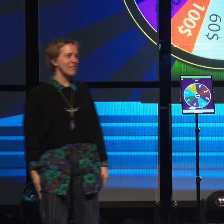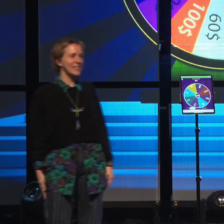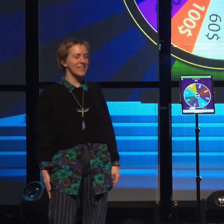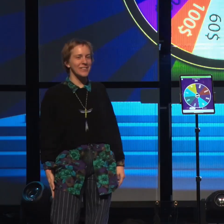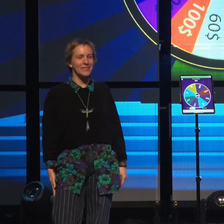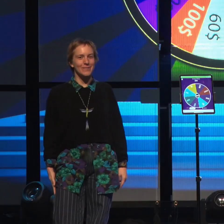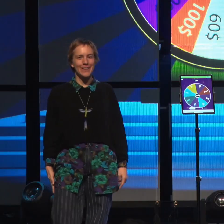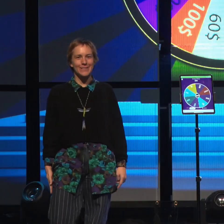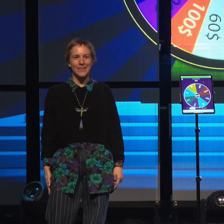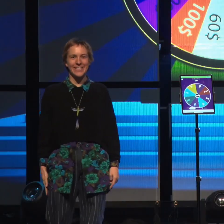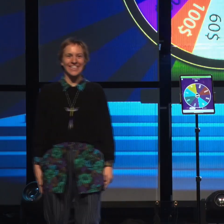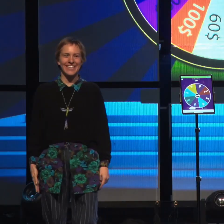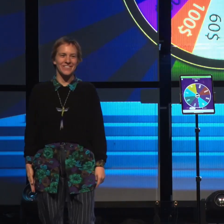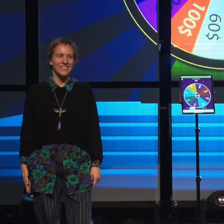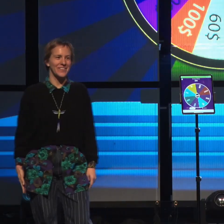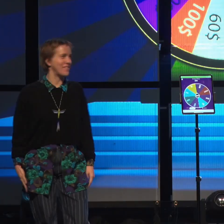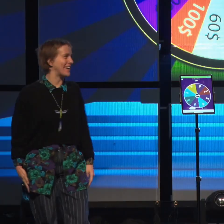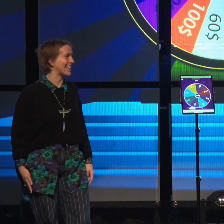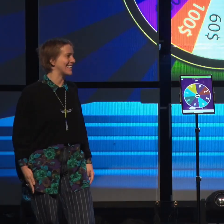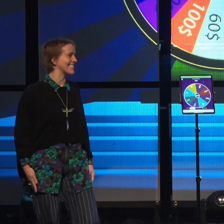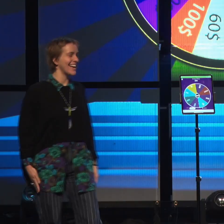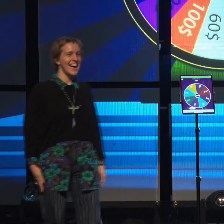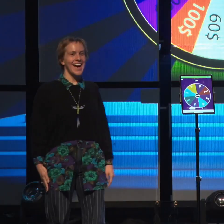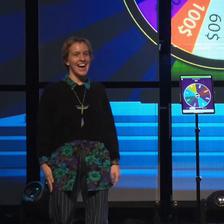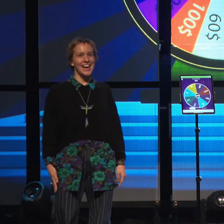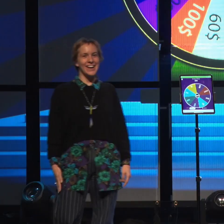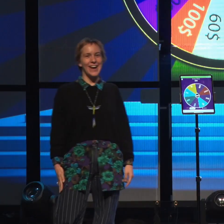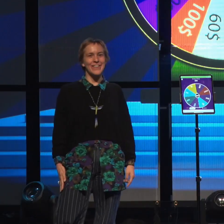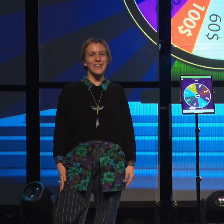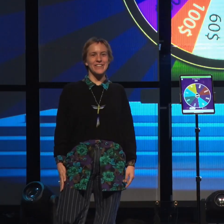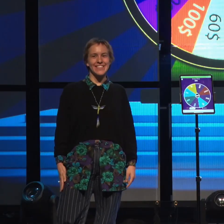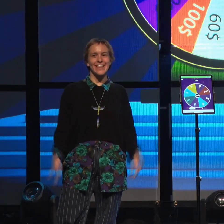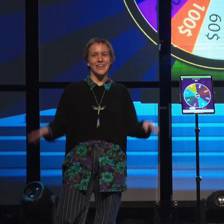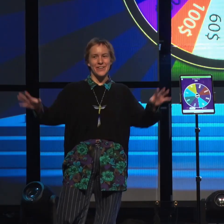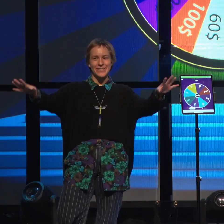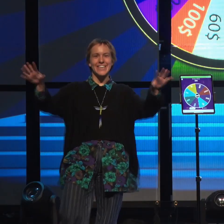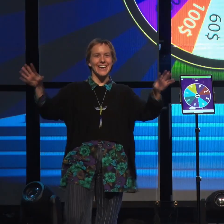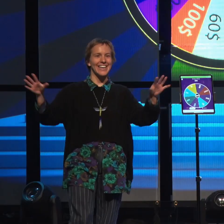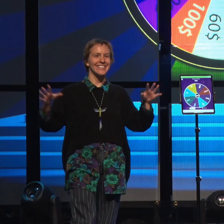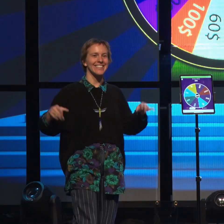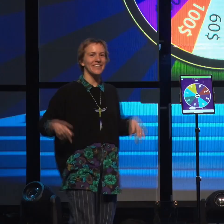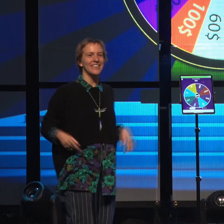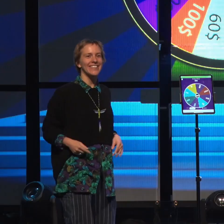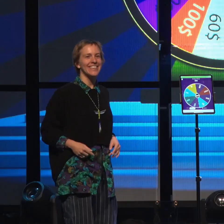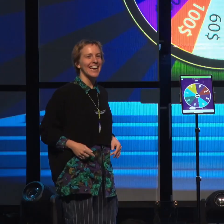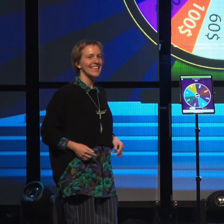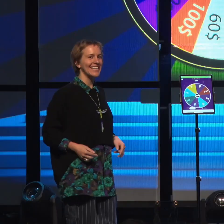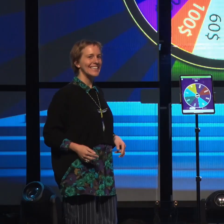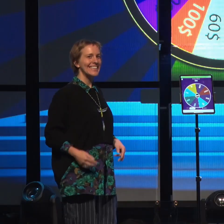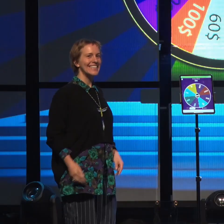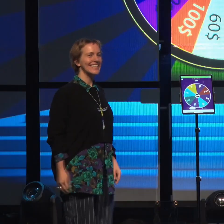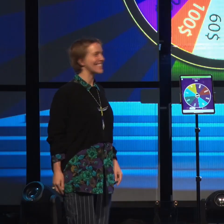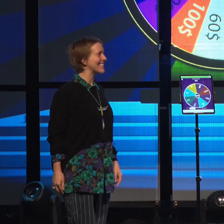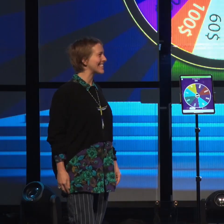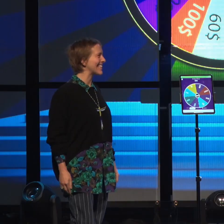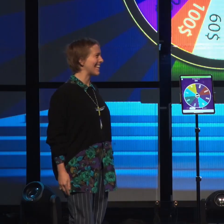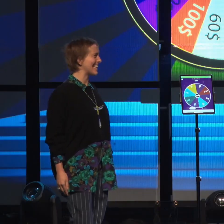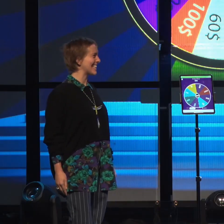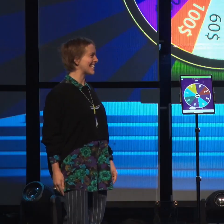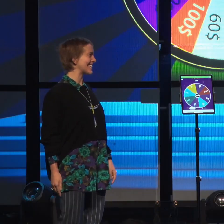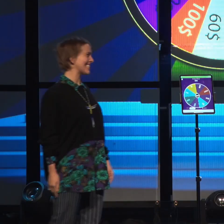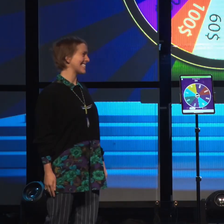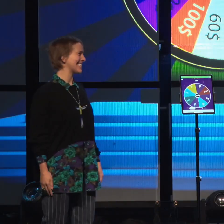you really believe in the responsibility. What do you think? We're playing for a hot... I'll go with the audience and go